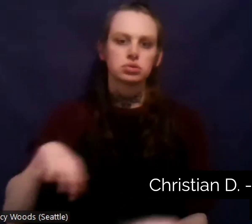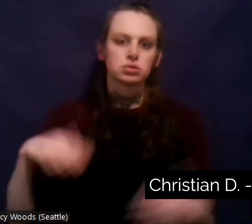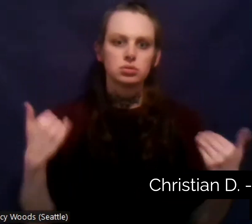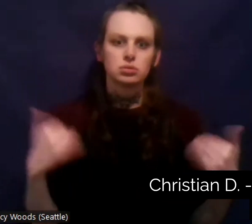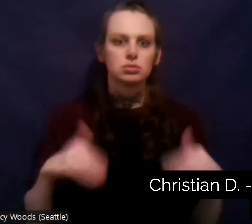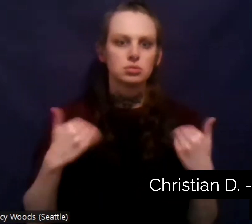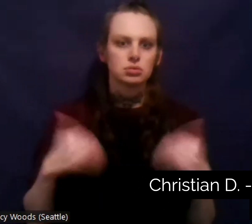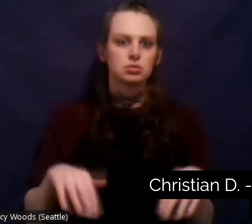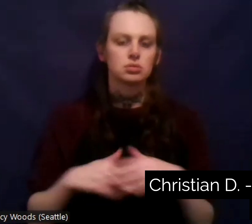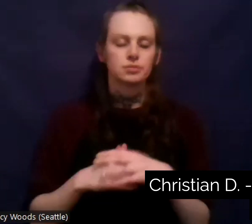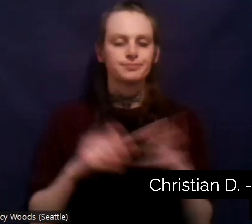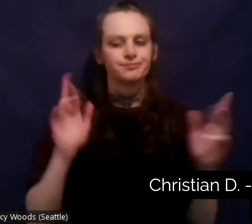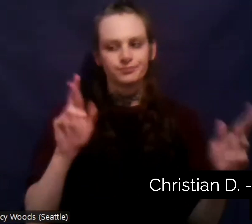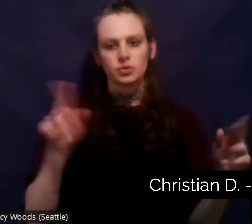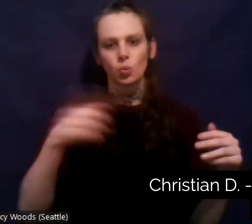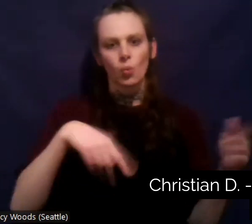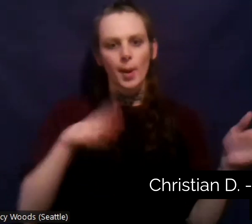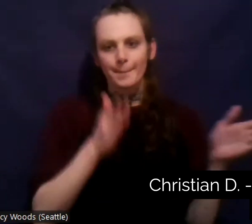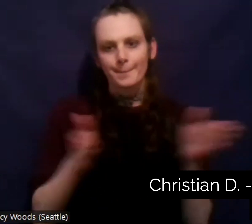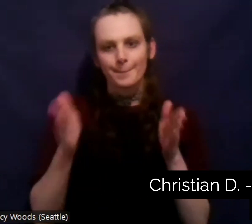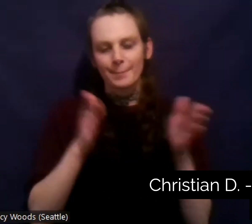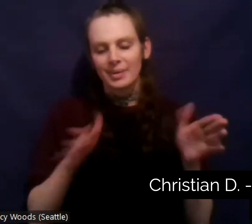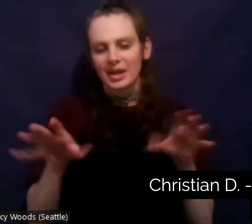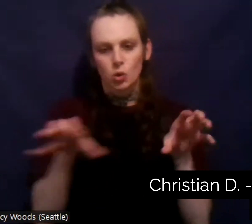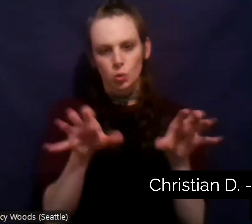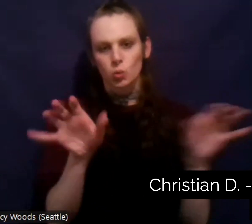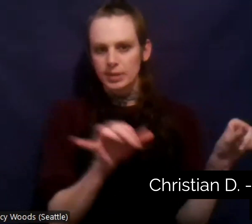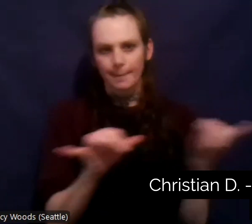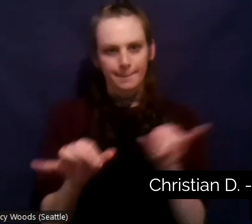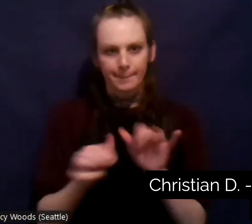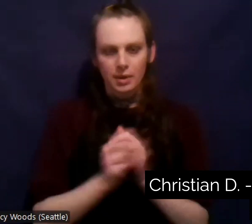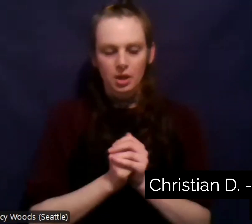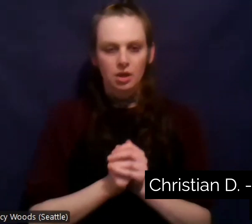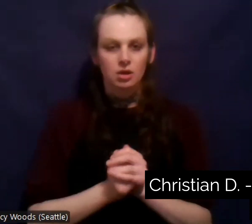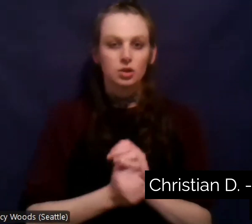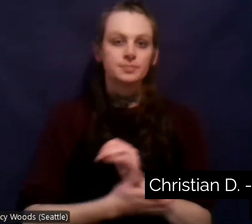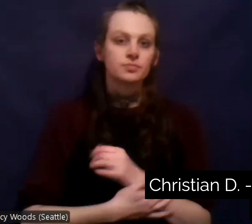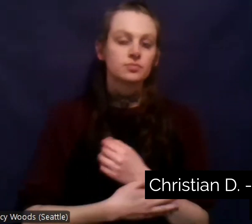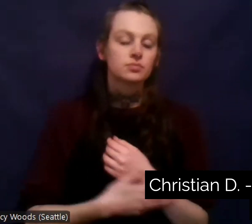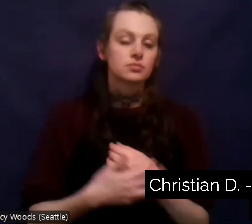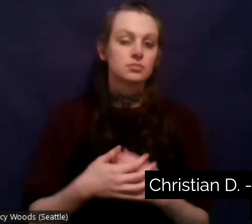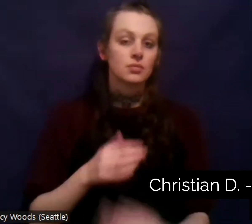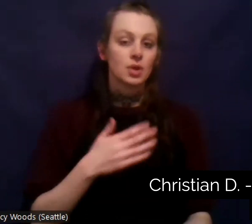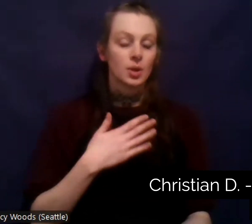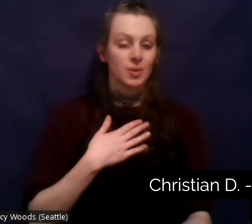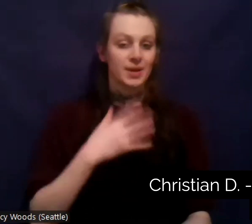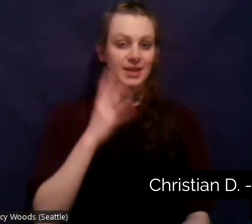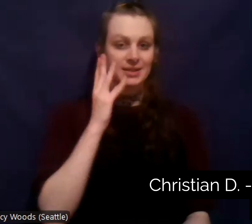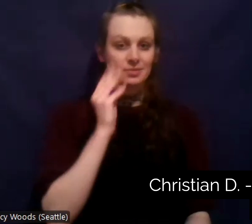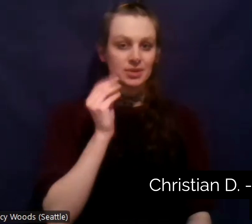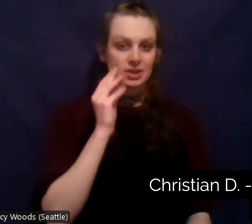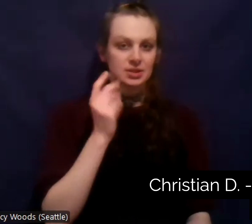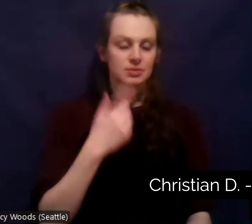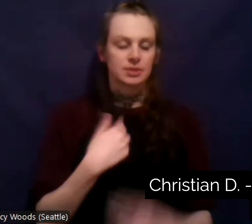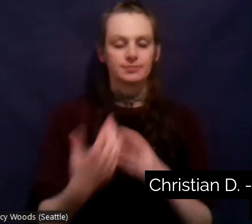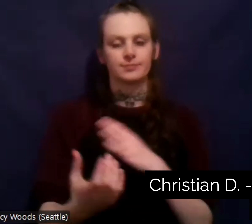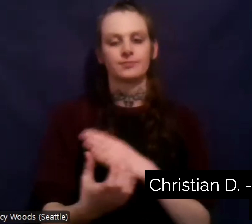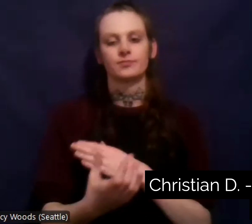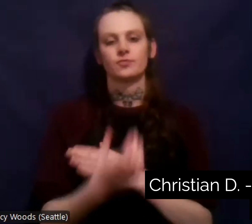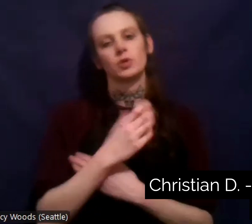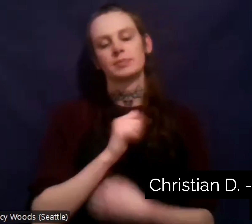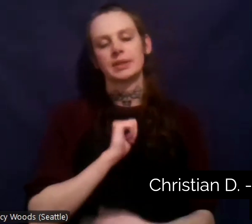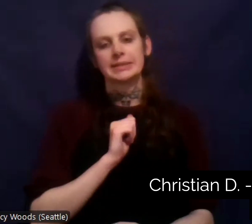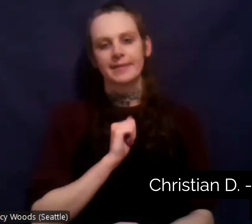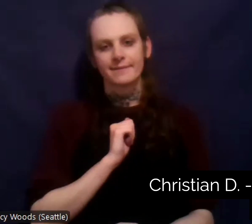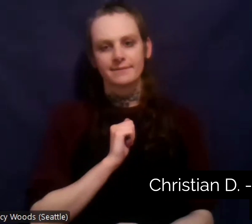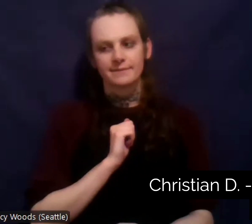plan to do that because um, from my experience, I'm forcing myself to go out of my